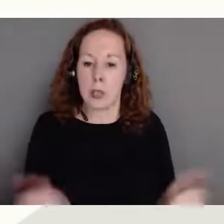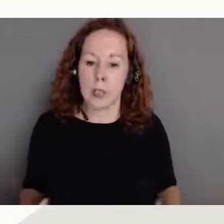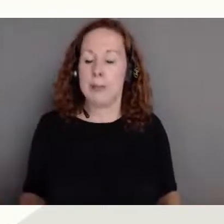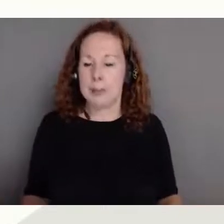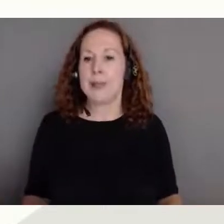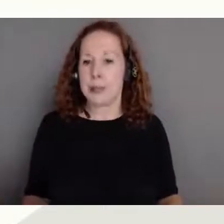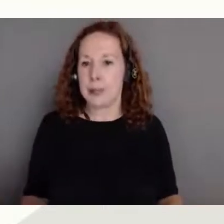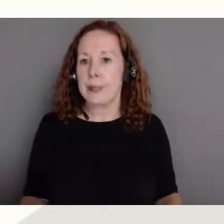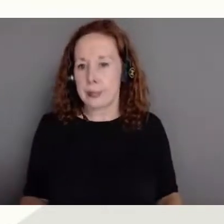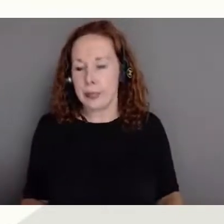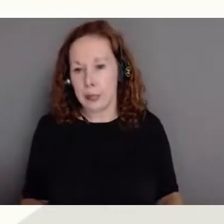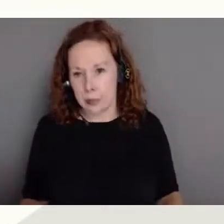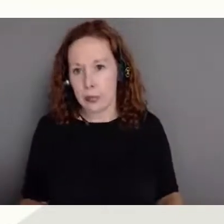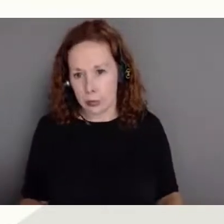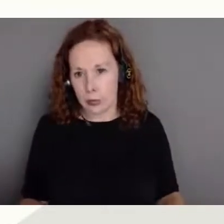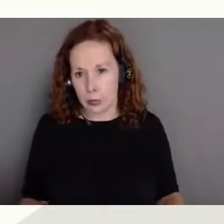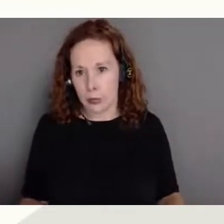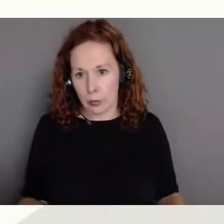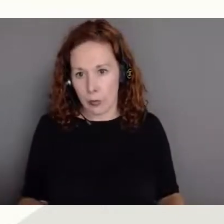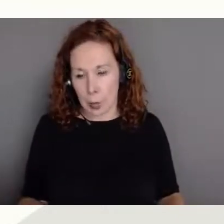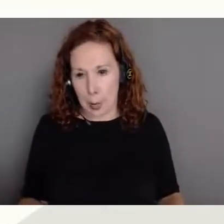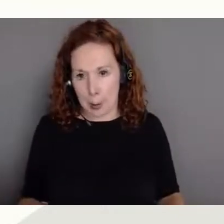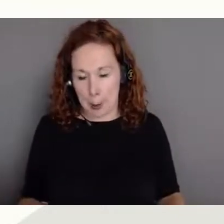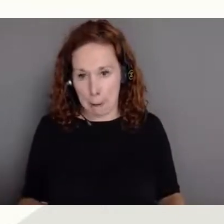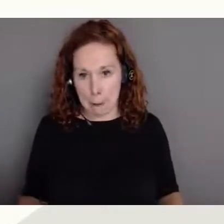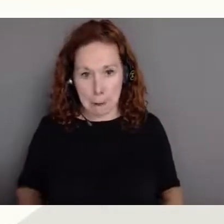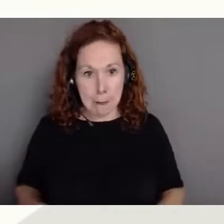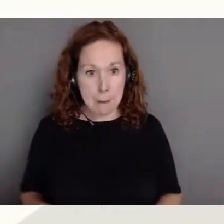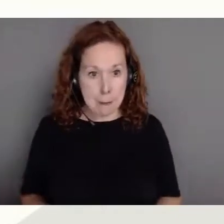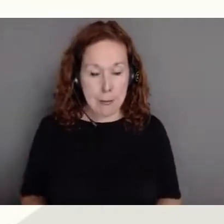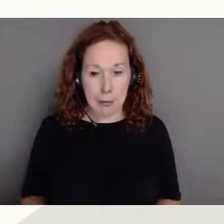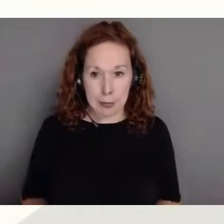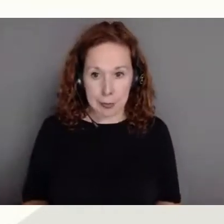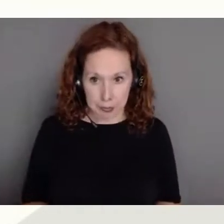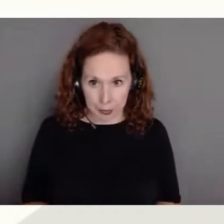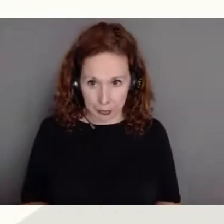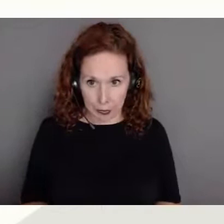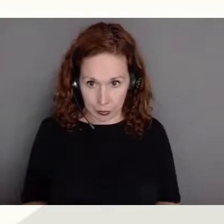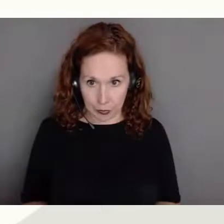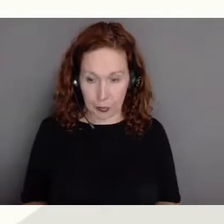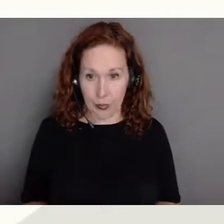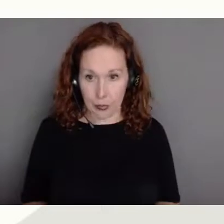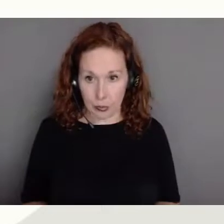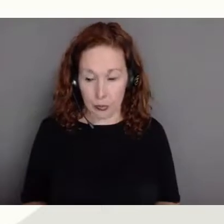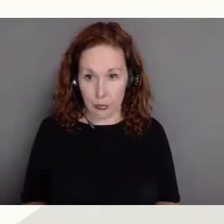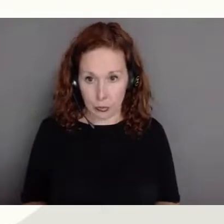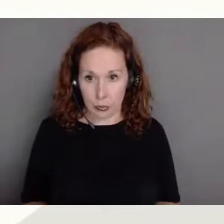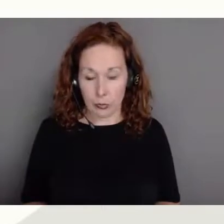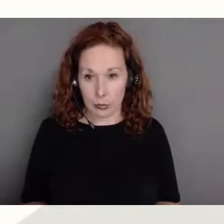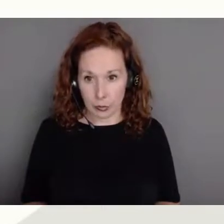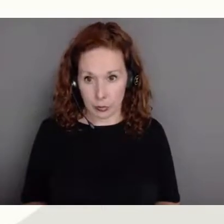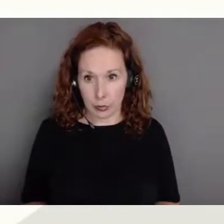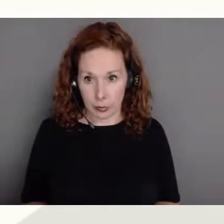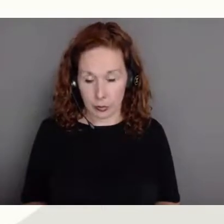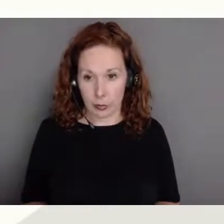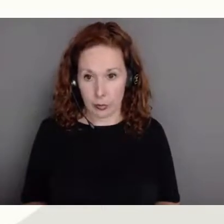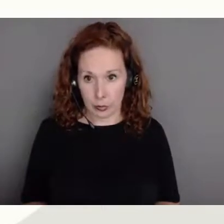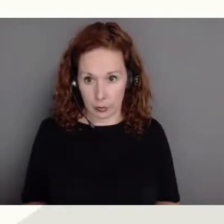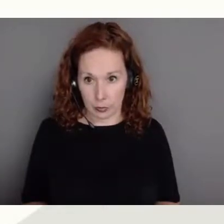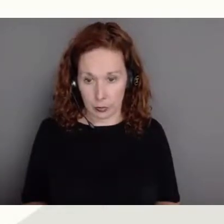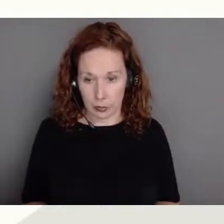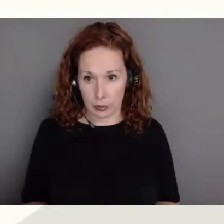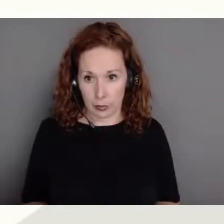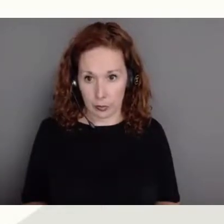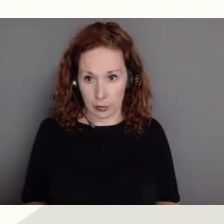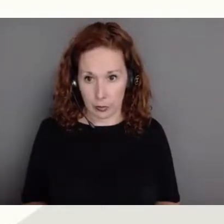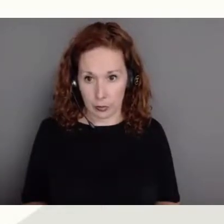Yeah. barriers. Yeah. So that's a myth that I wanna bust through is that because of our experience my experience with deaf culture has